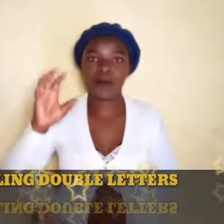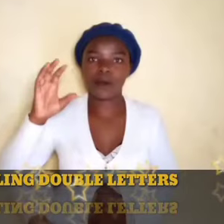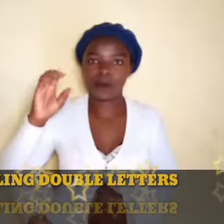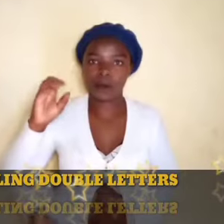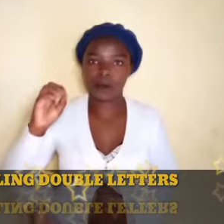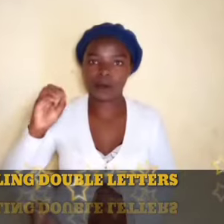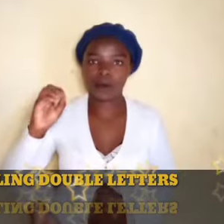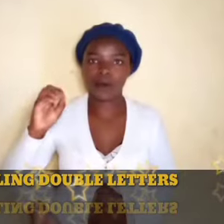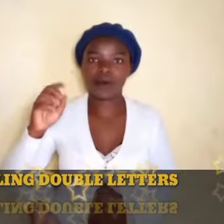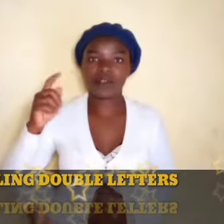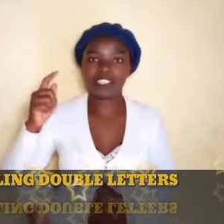F-O-O-T.